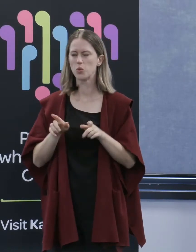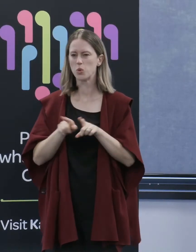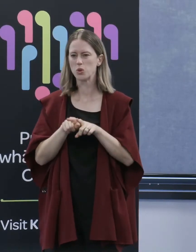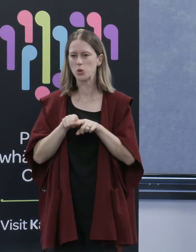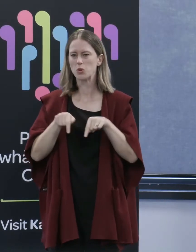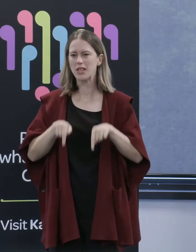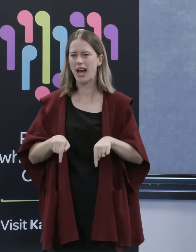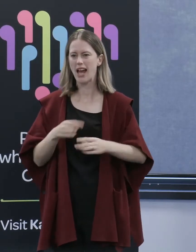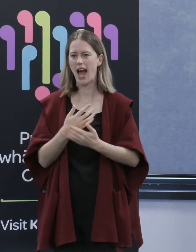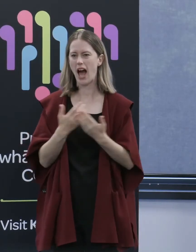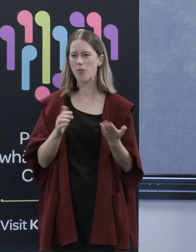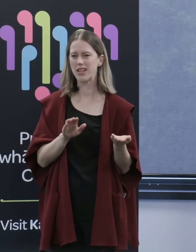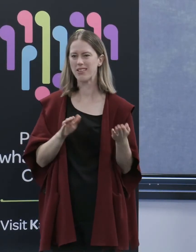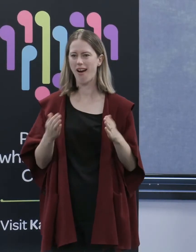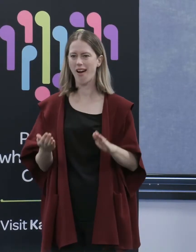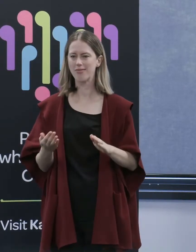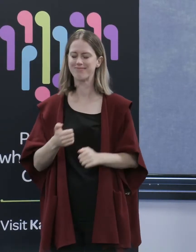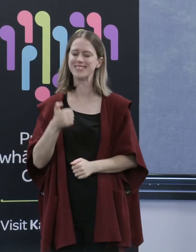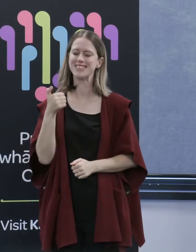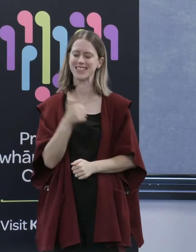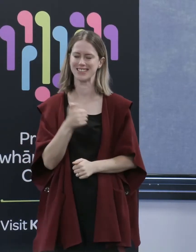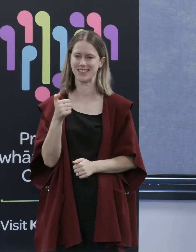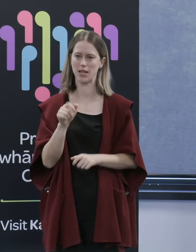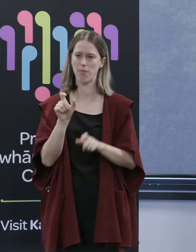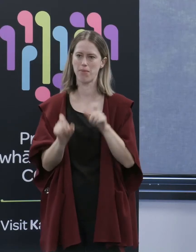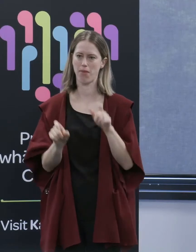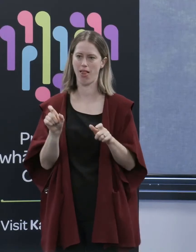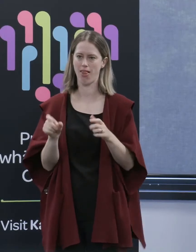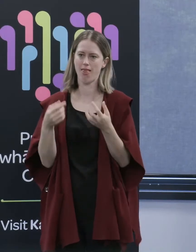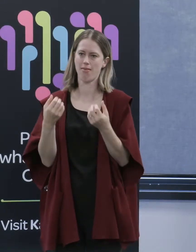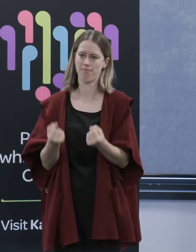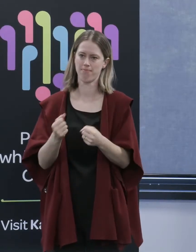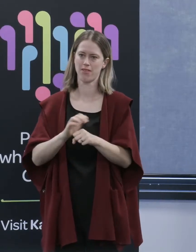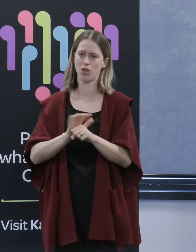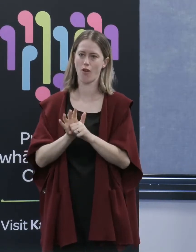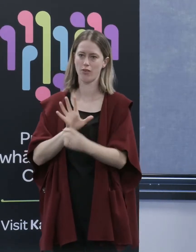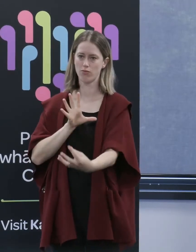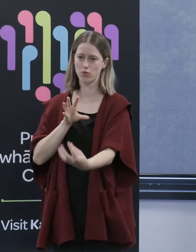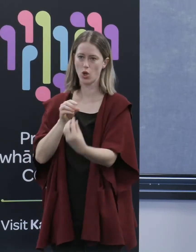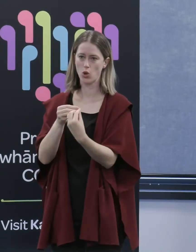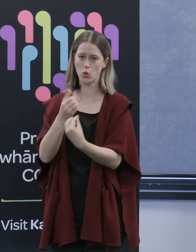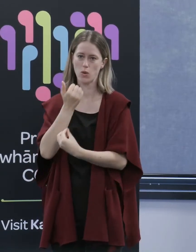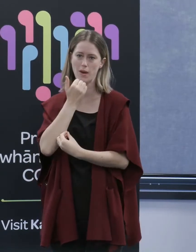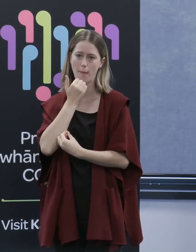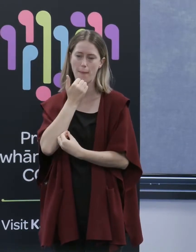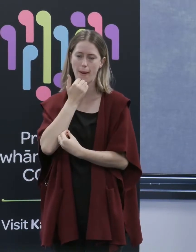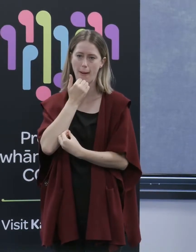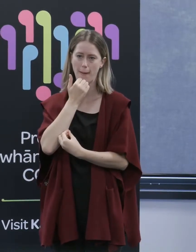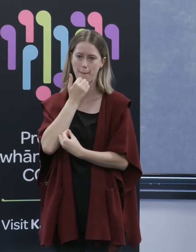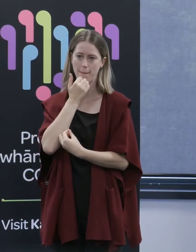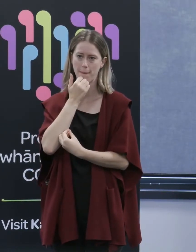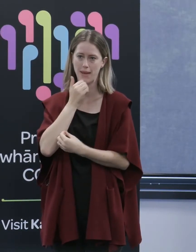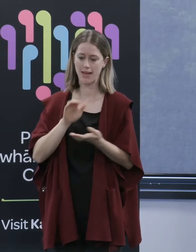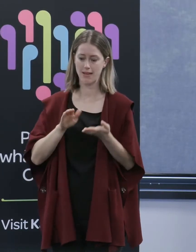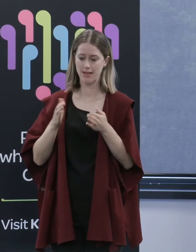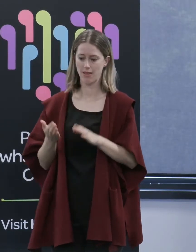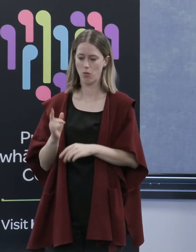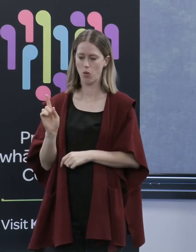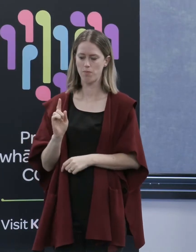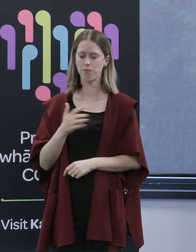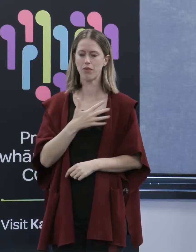sadly reporting a further 16 deaths of people with COVID. So our total number of reported deaths